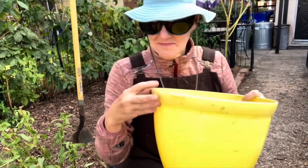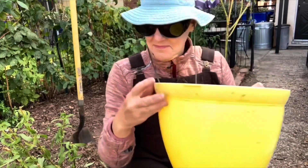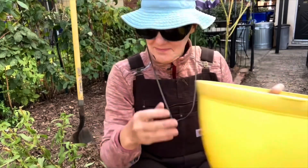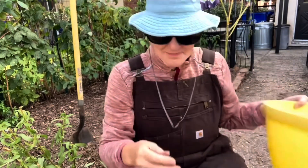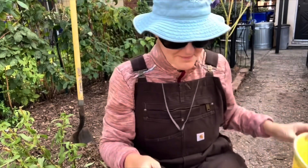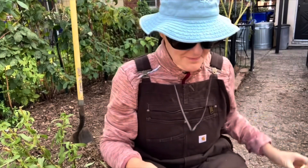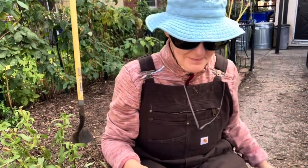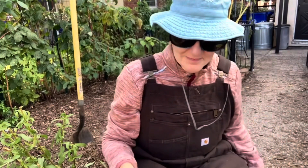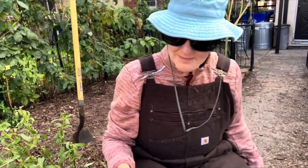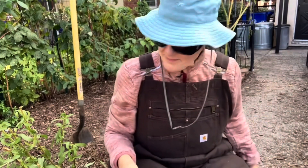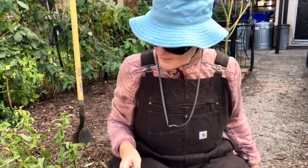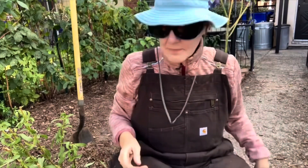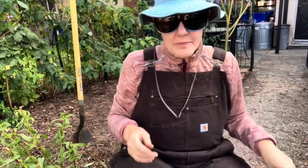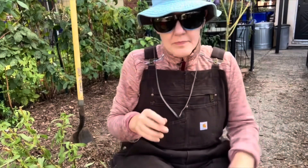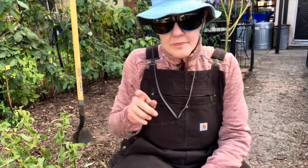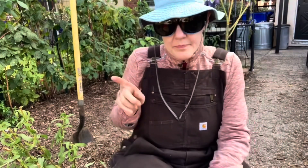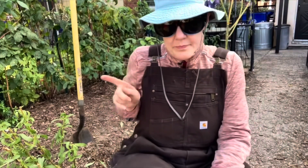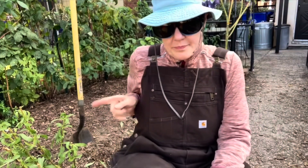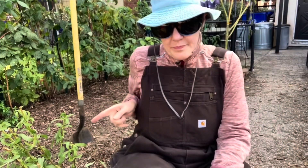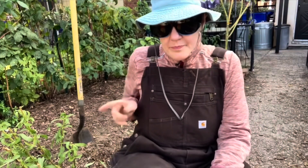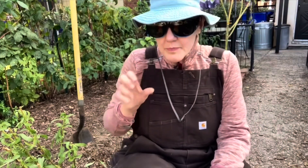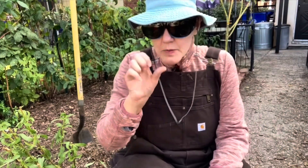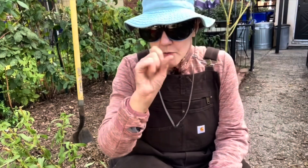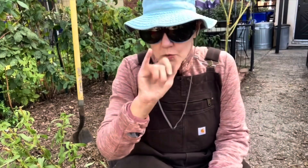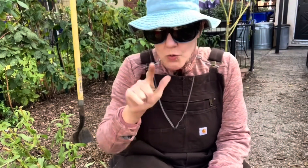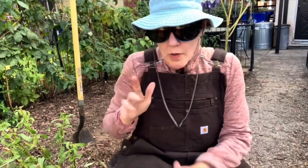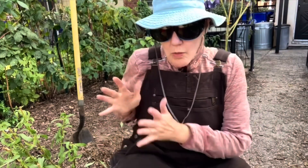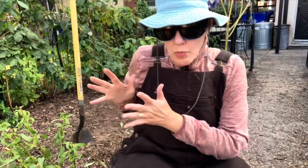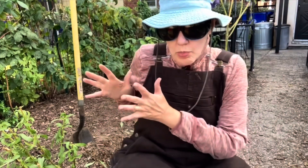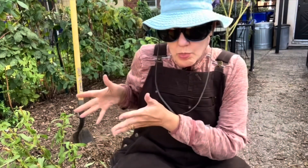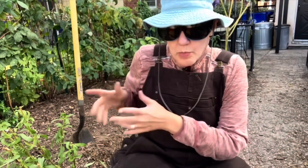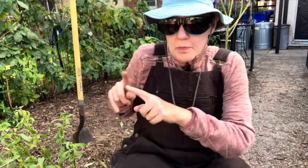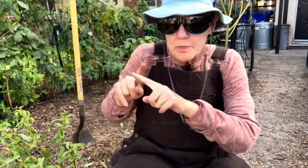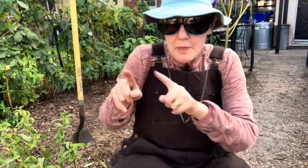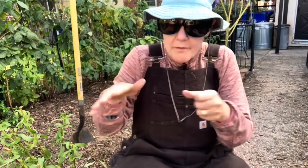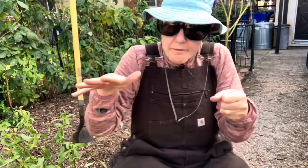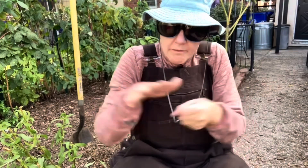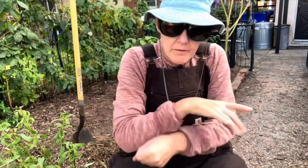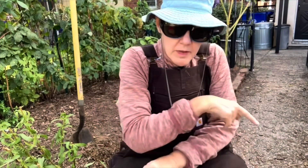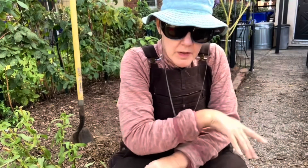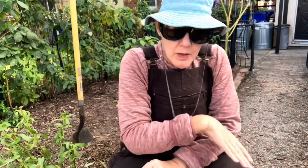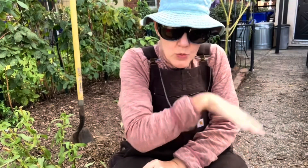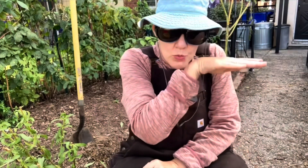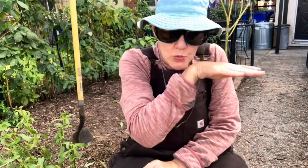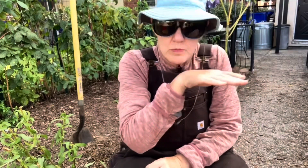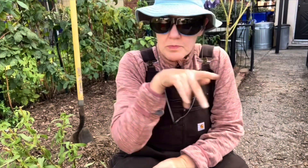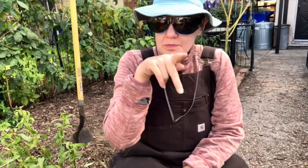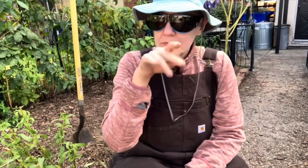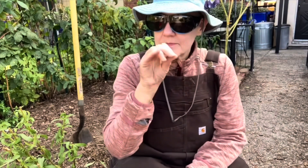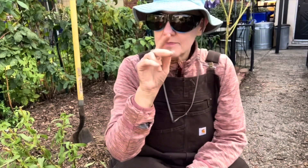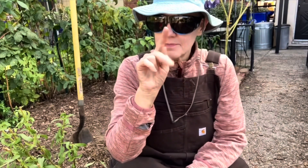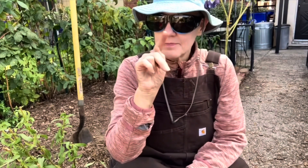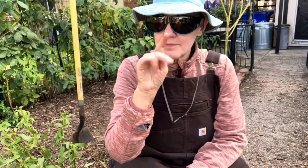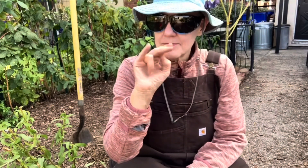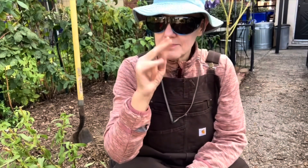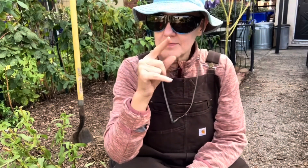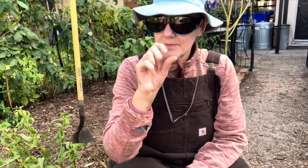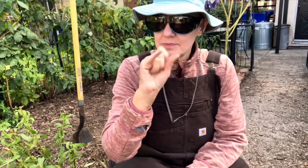light and easy to carry into the house. I'm going to leave the soil on the roots, but I'm going to fill the pot up with